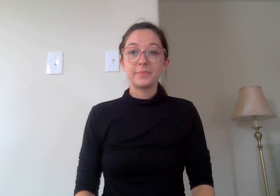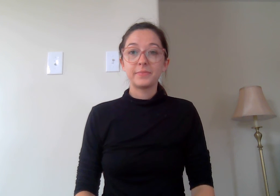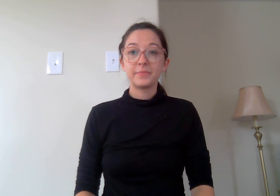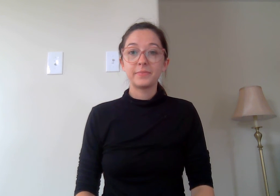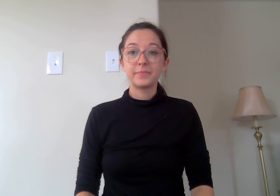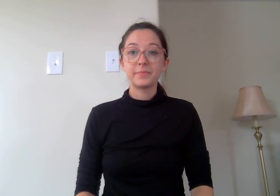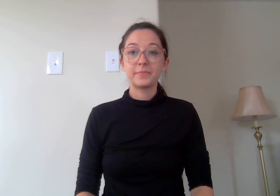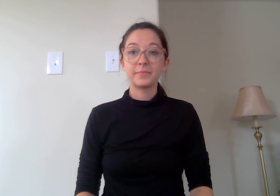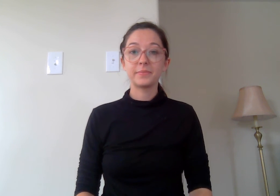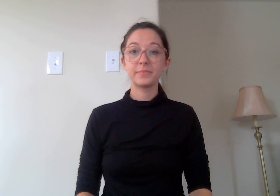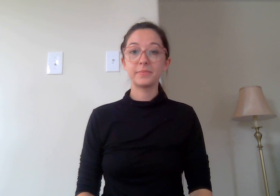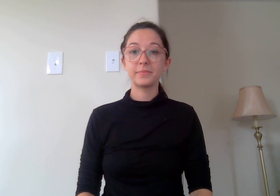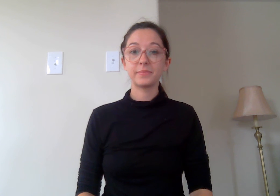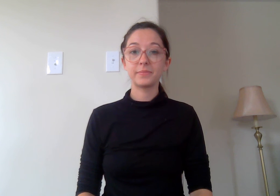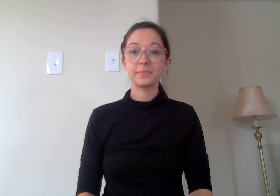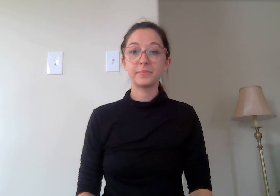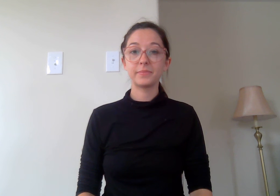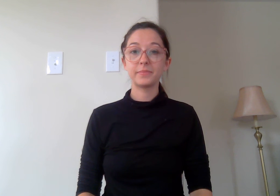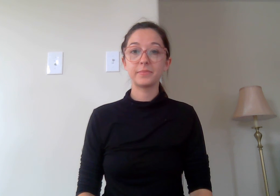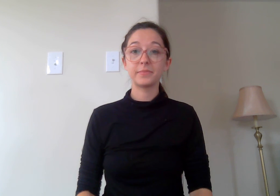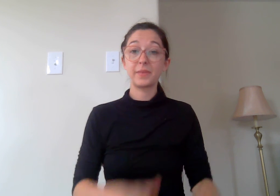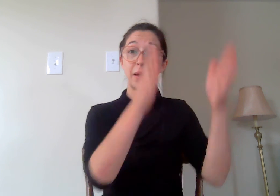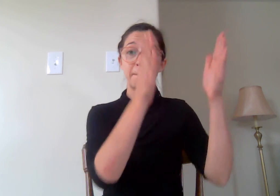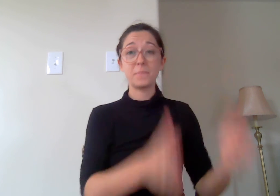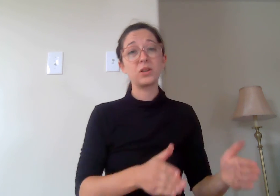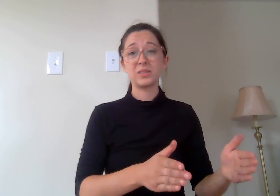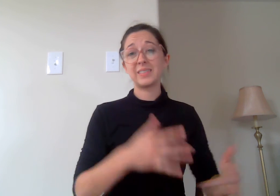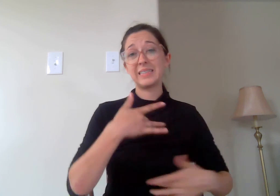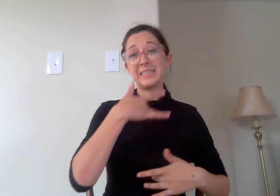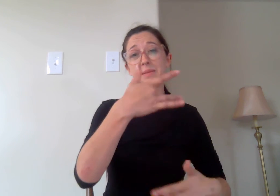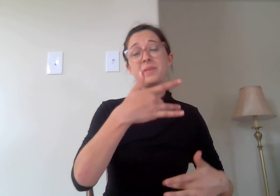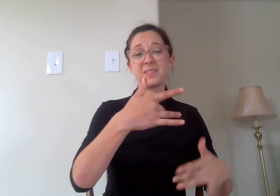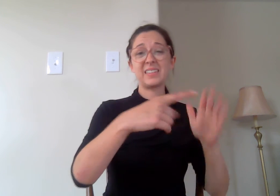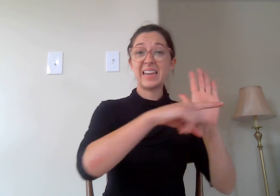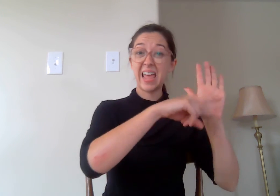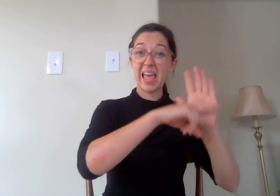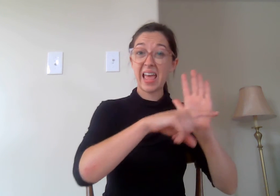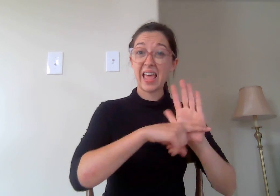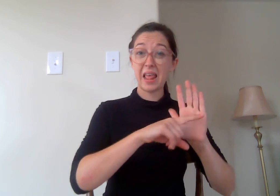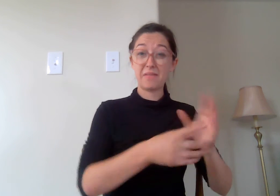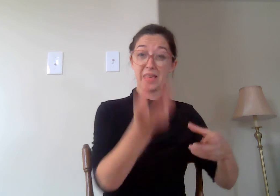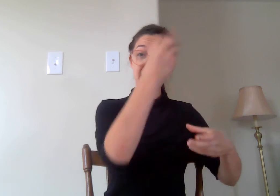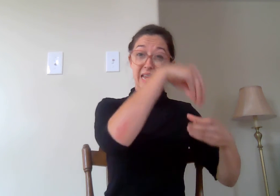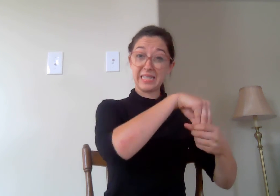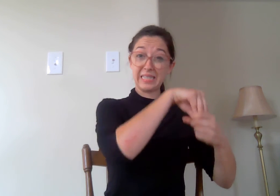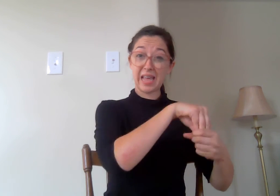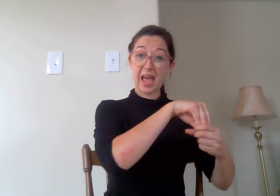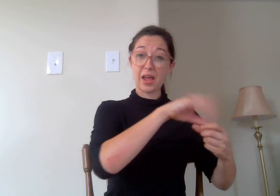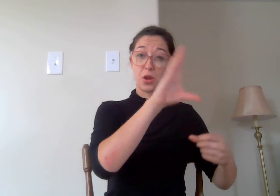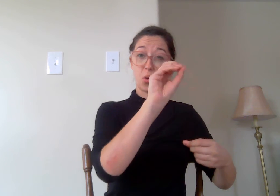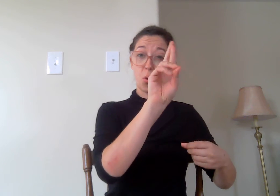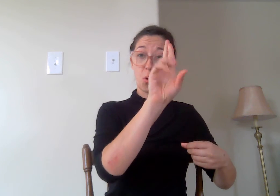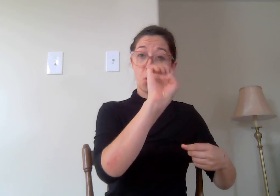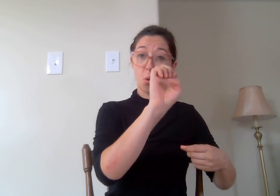eventually start adjusting those core beliefs. And when we get into cognitive behavioral, remember the ABCs? Your automatic